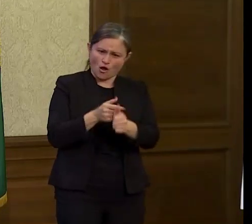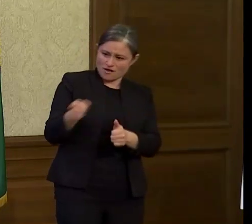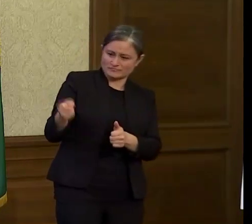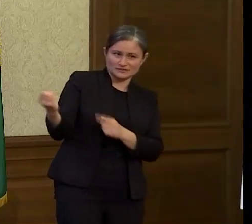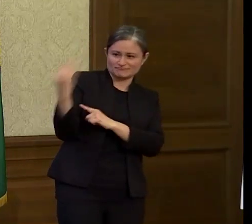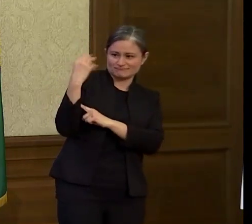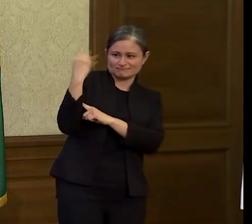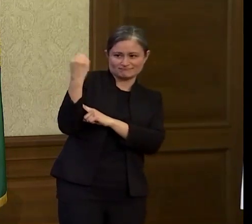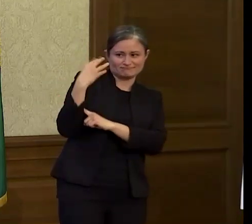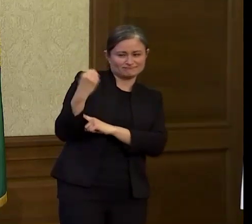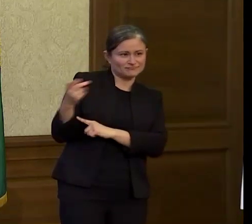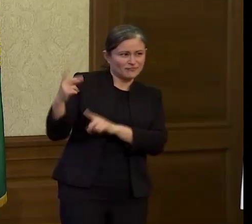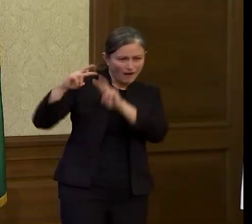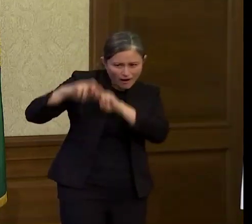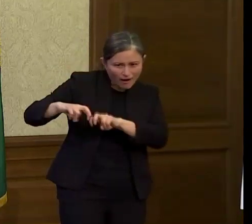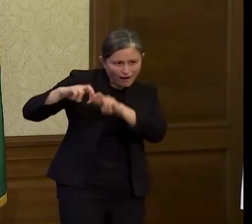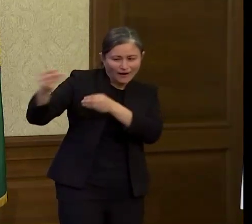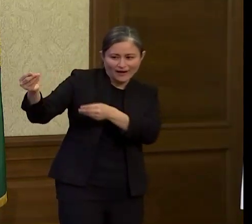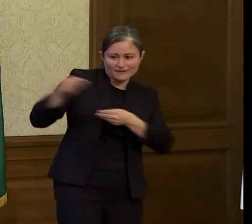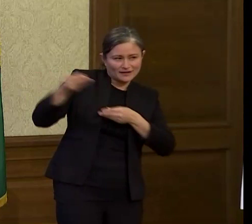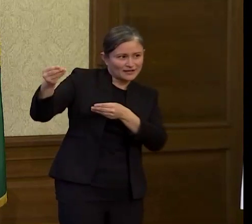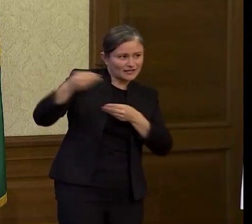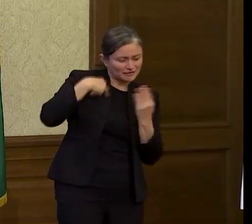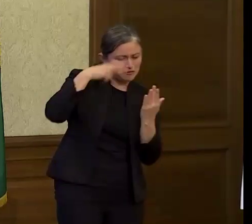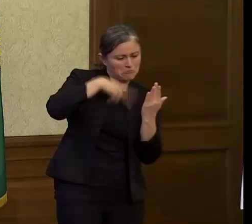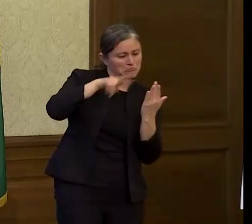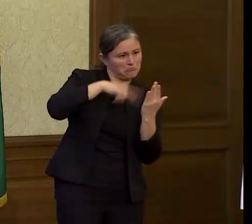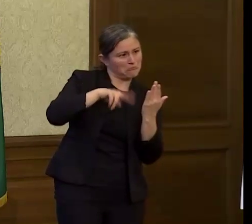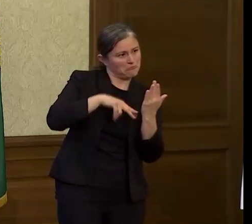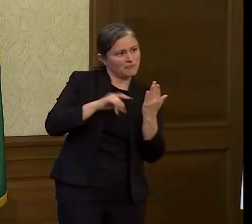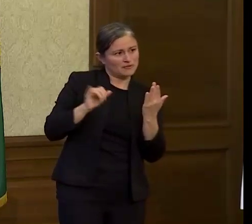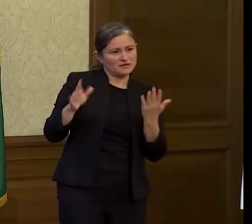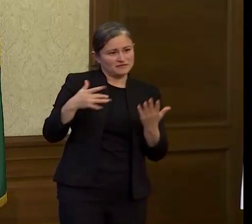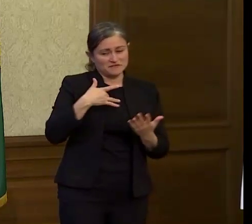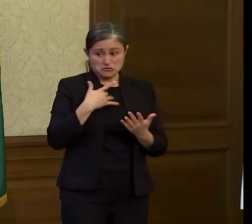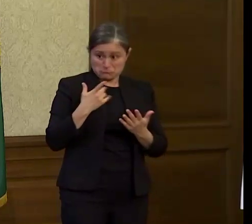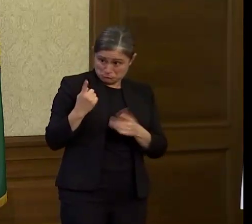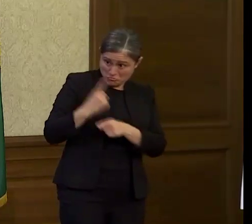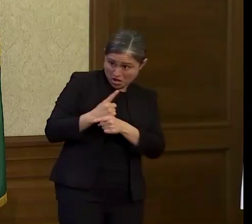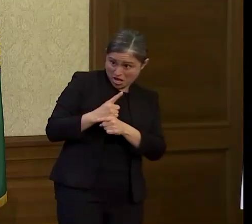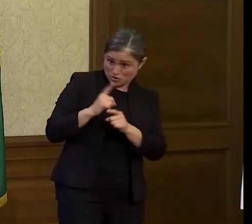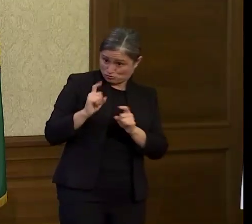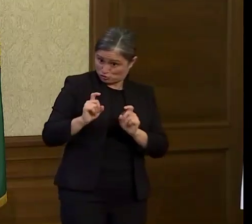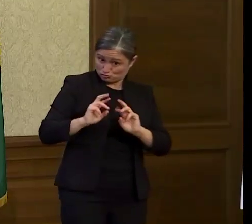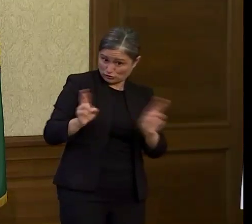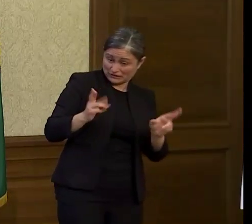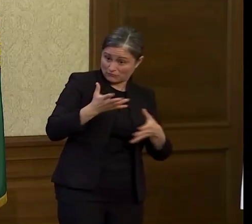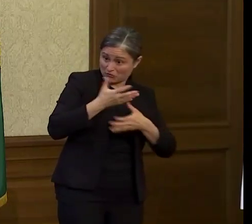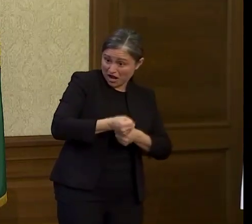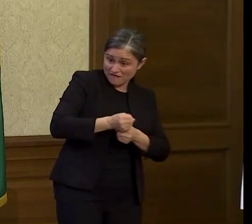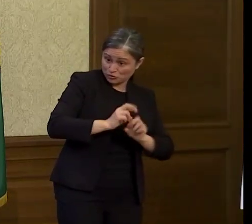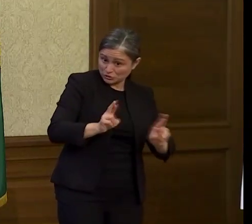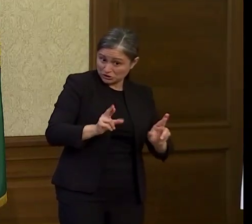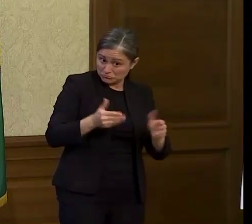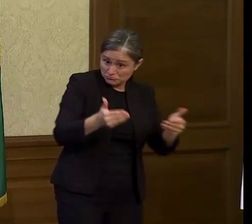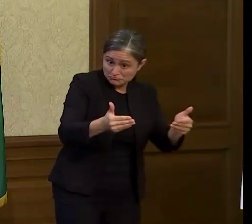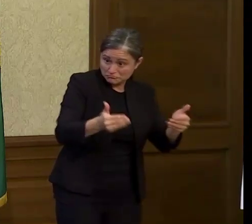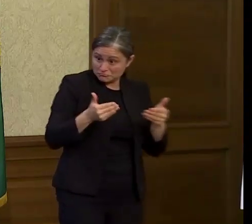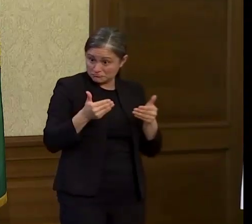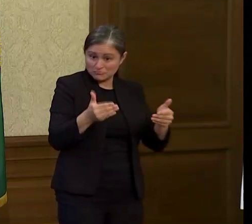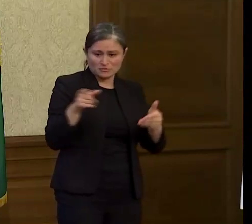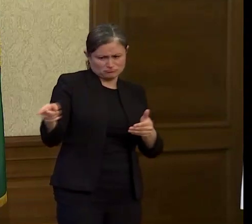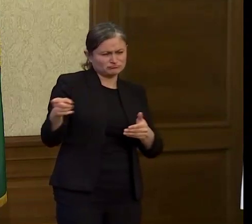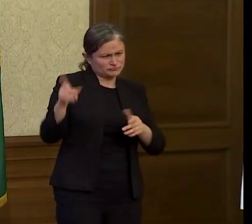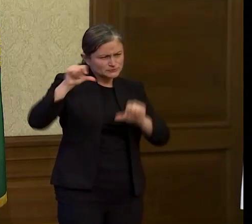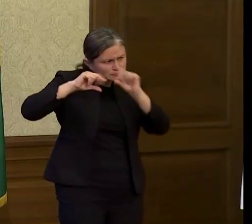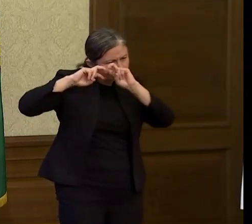to determine whether or not we can be confident that we have wrestled this beast to the ground. We'll look at the daily infection